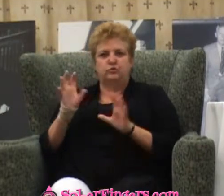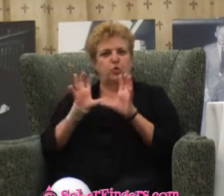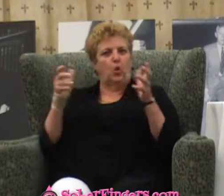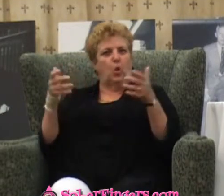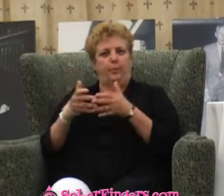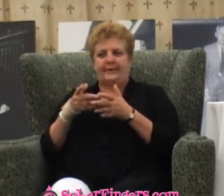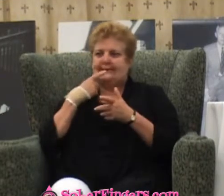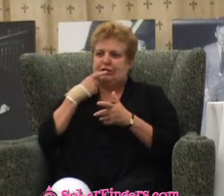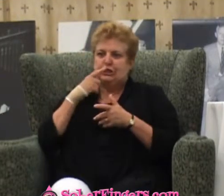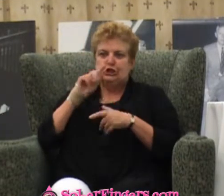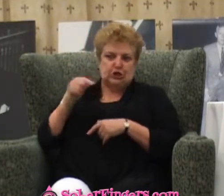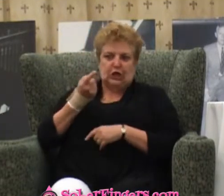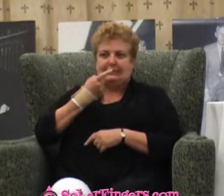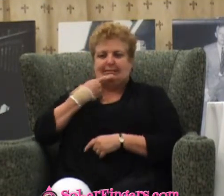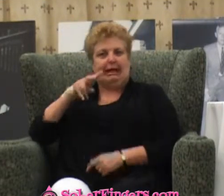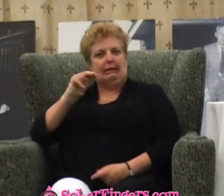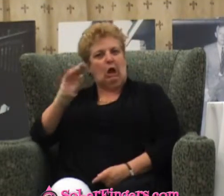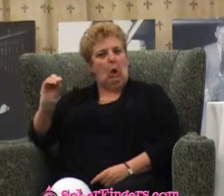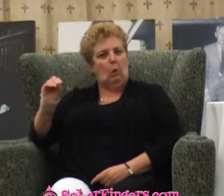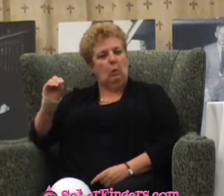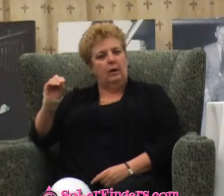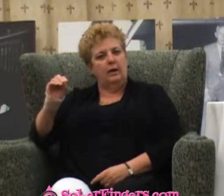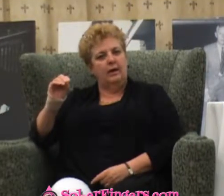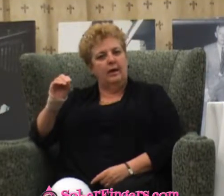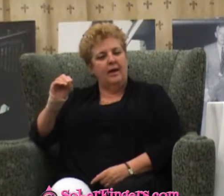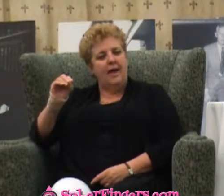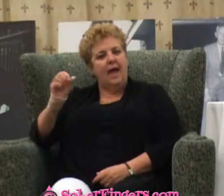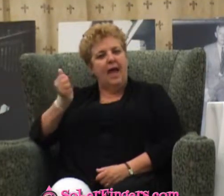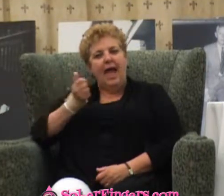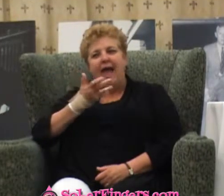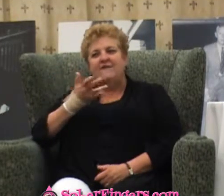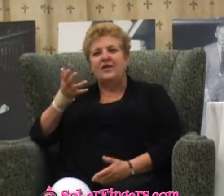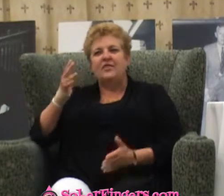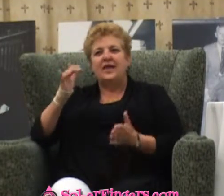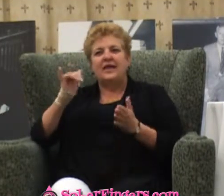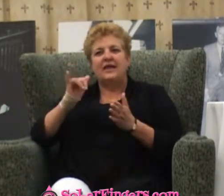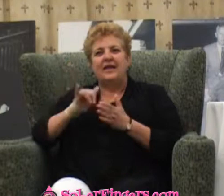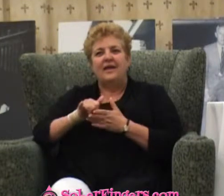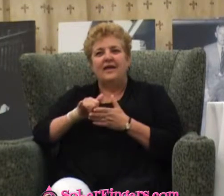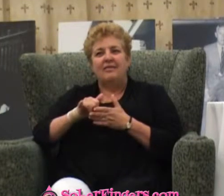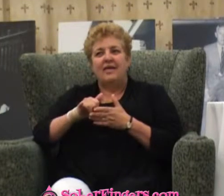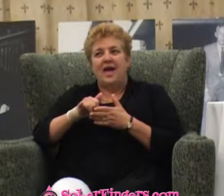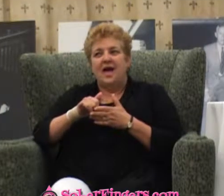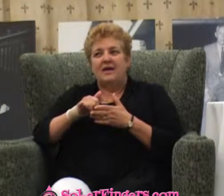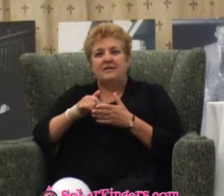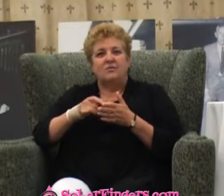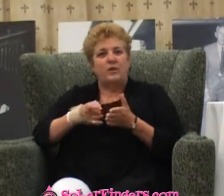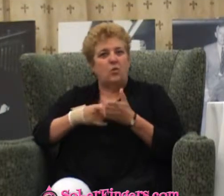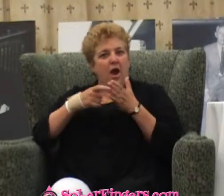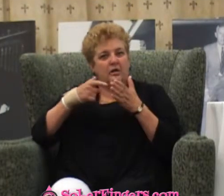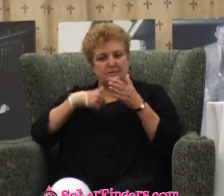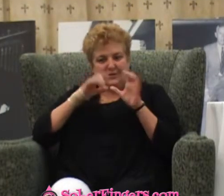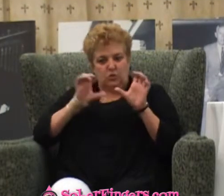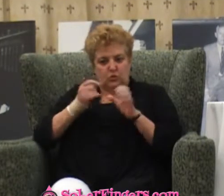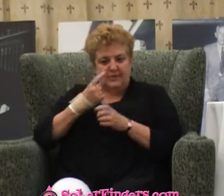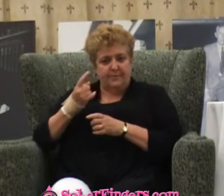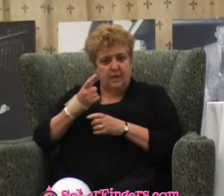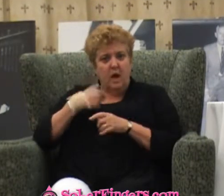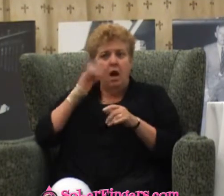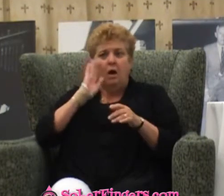When everything demands that I stand and deliver, I show up drunk. I have no effective mental defense against